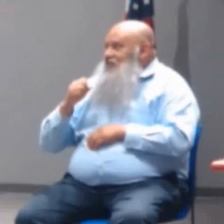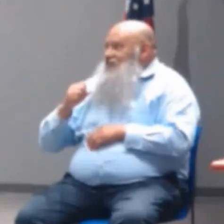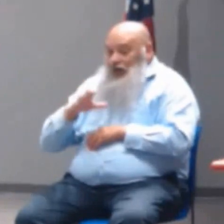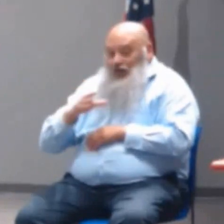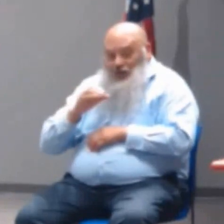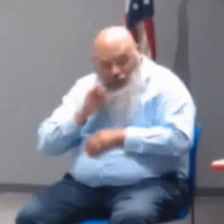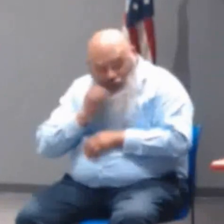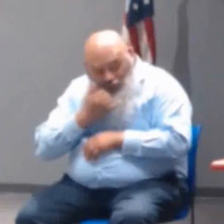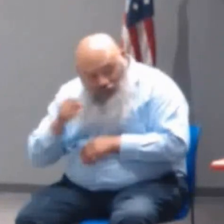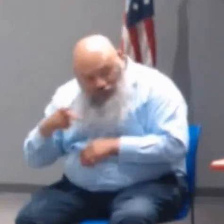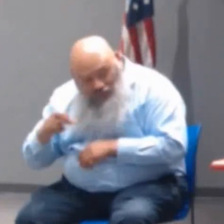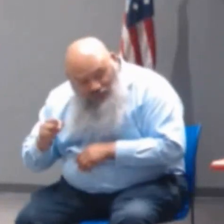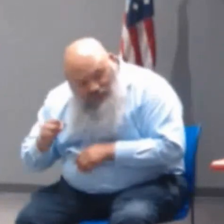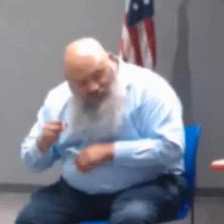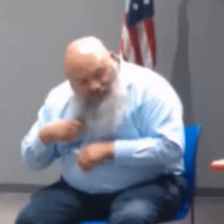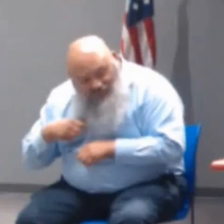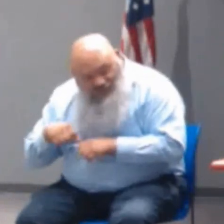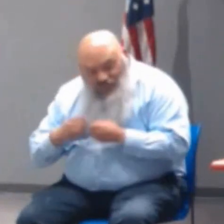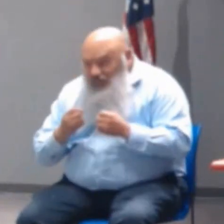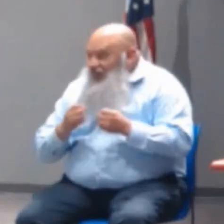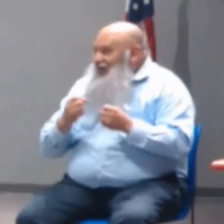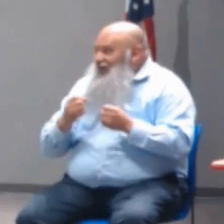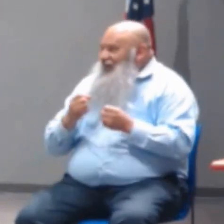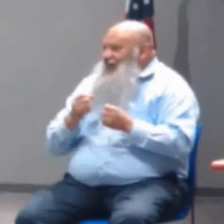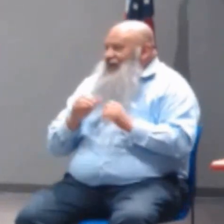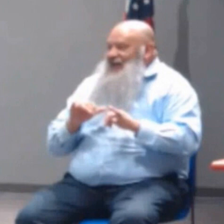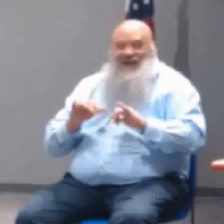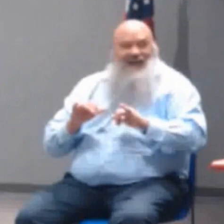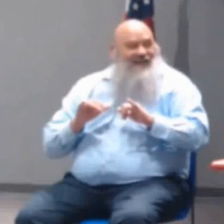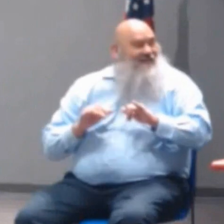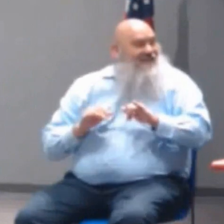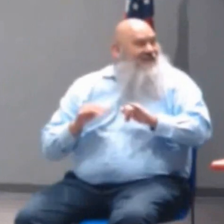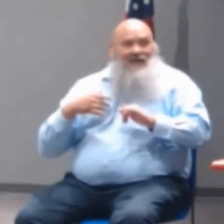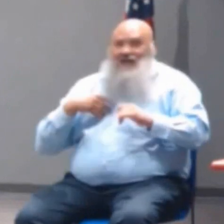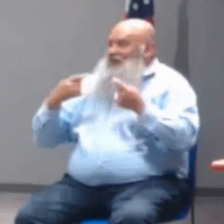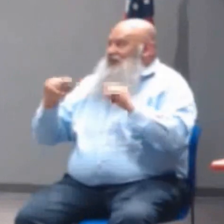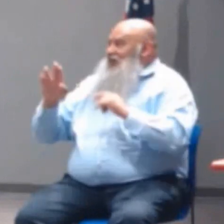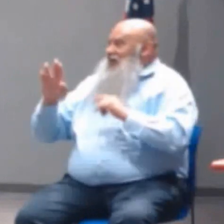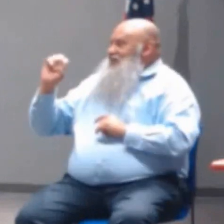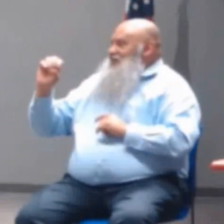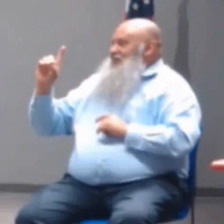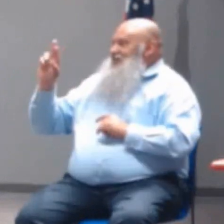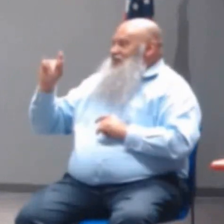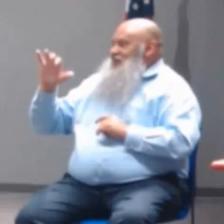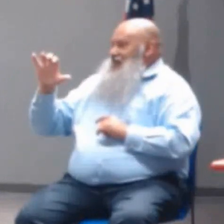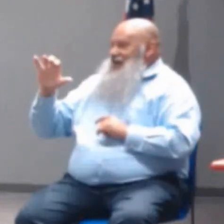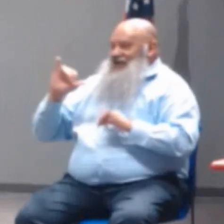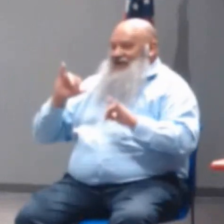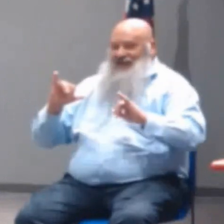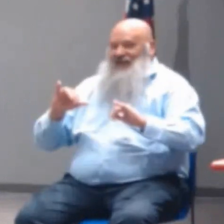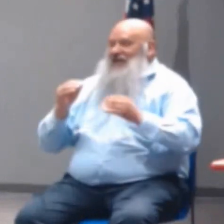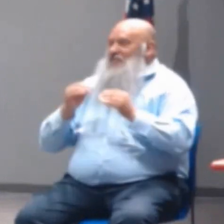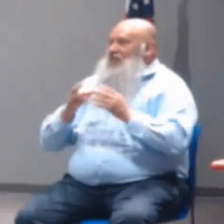Oops, didn't expect that. Okay, I'm trying to be dramatic, but not that dramatic. Do that a little more gently.